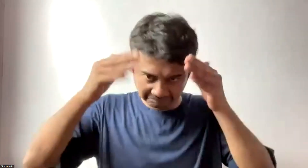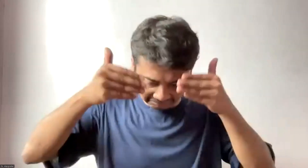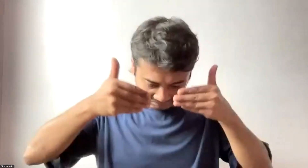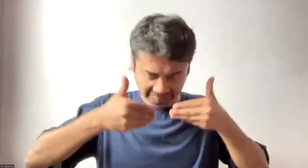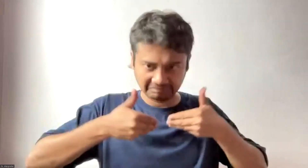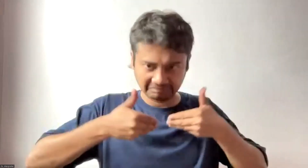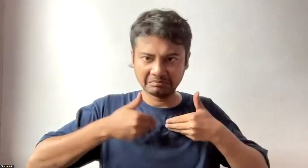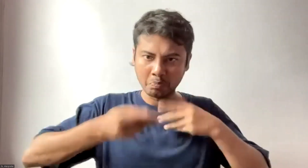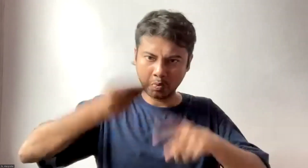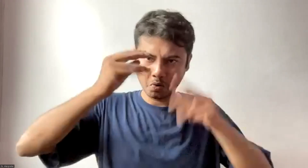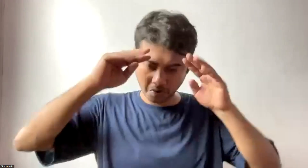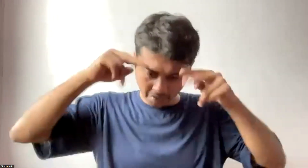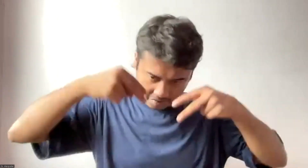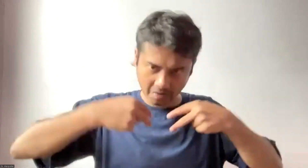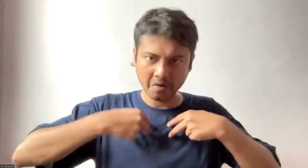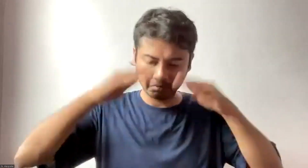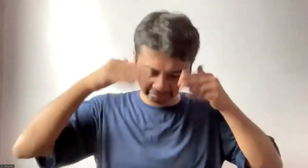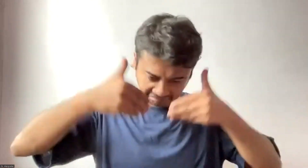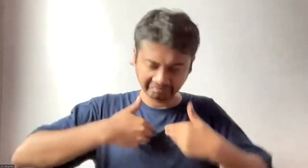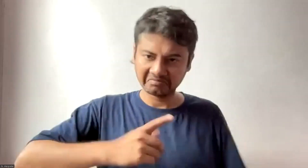I satisfy myself?